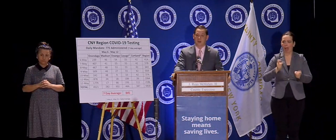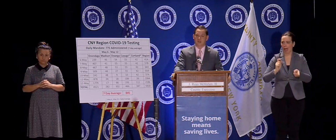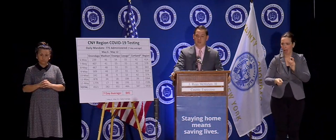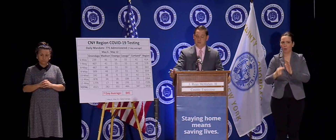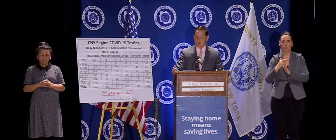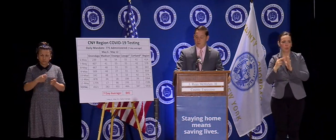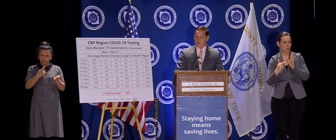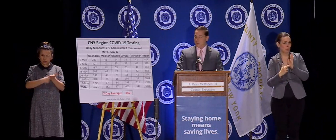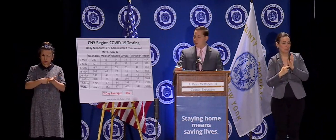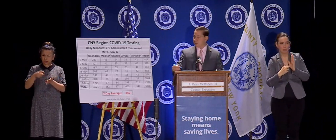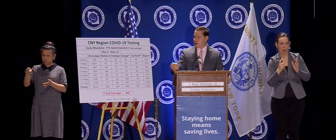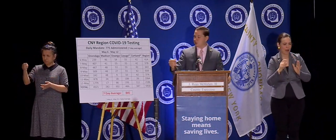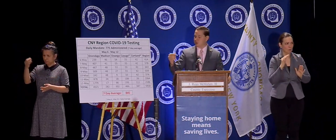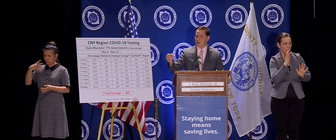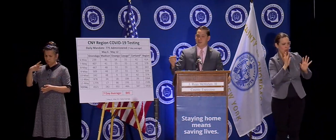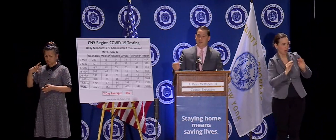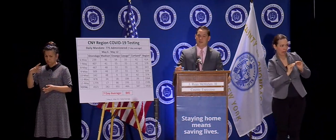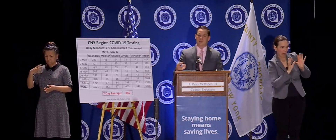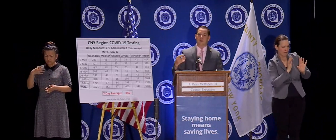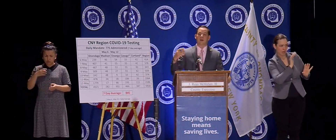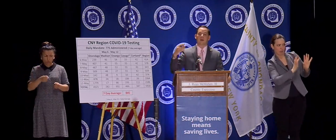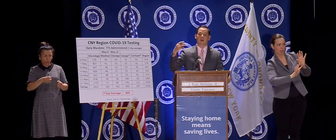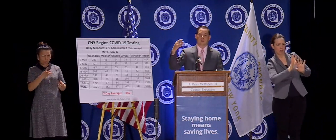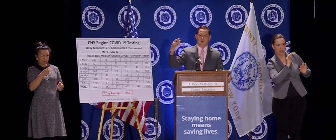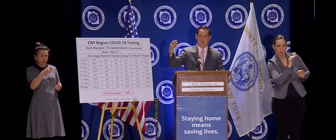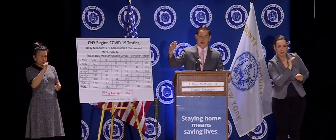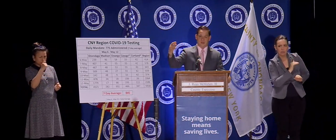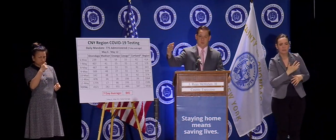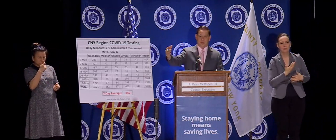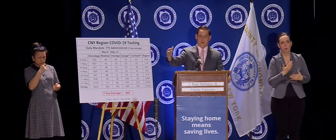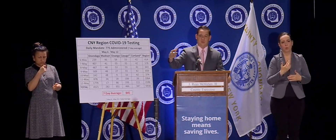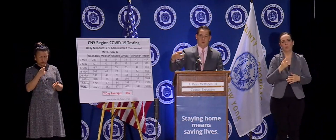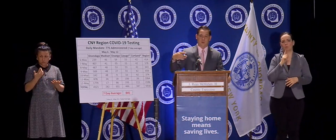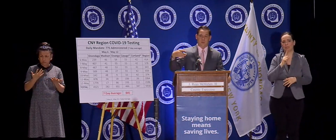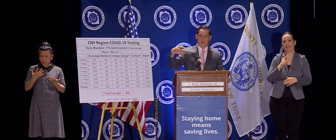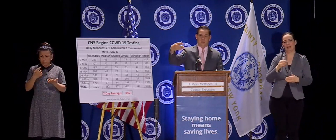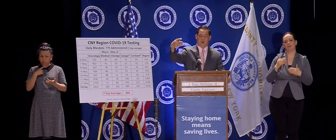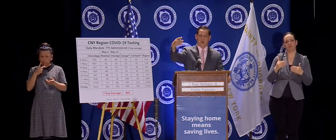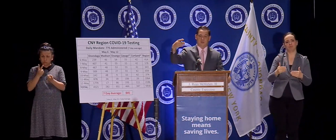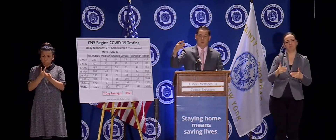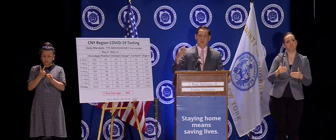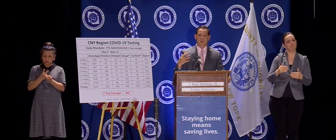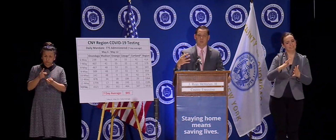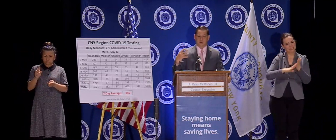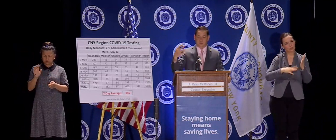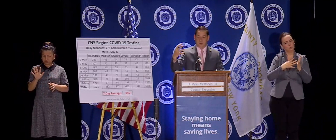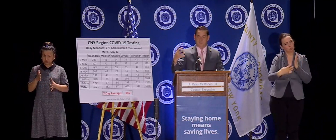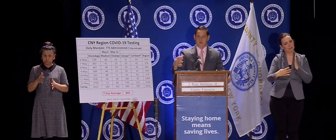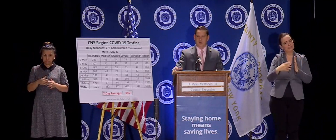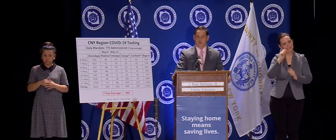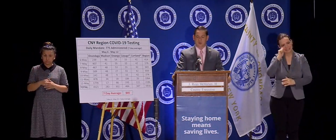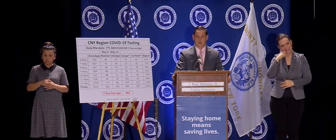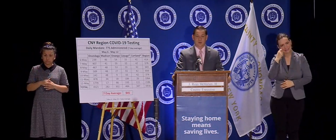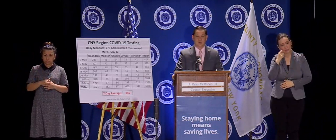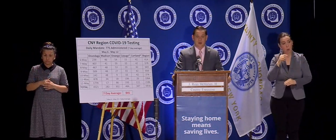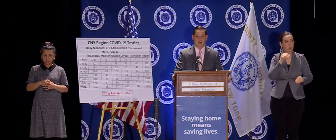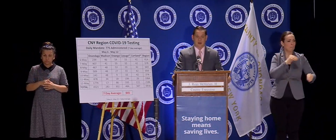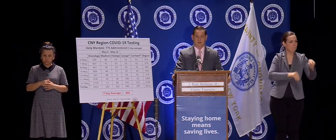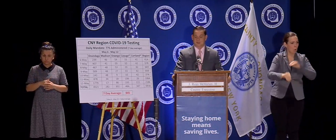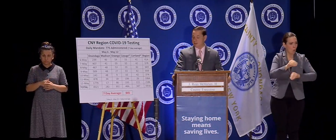got clarification, we started scheduling these things last week for the beginning part of this week, built up the